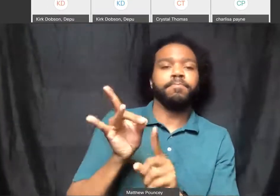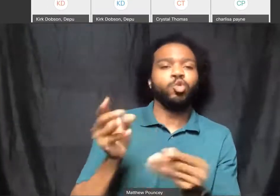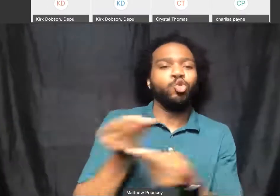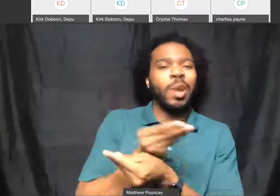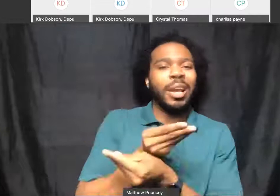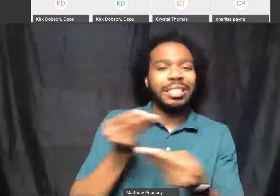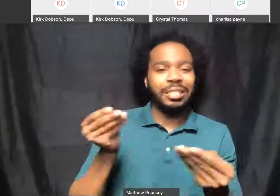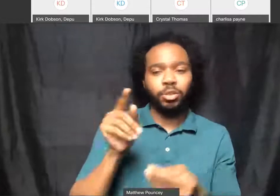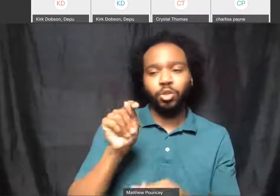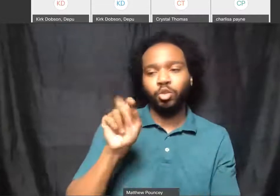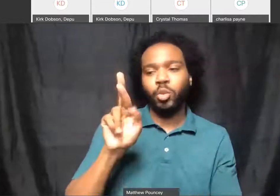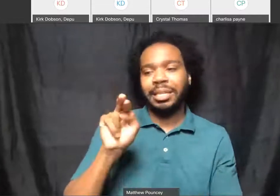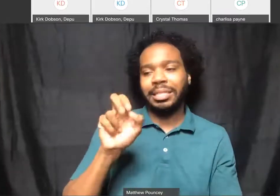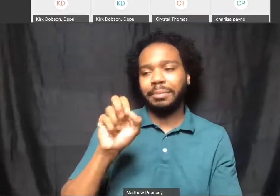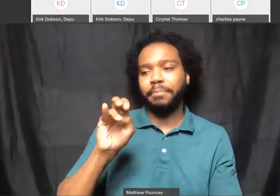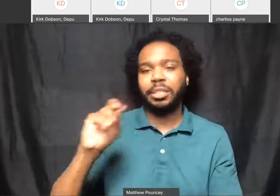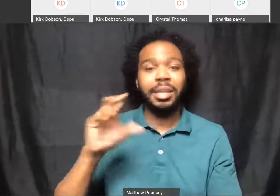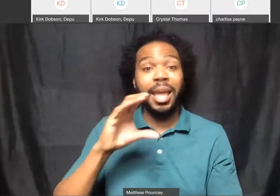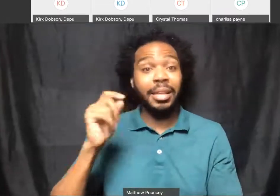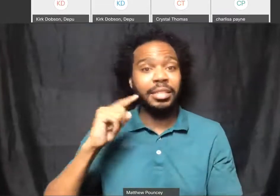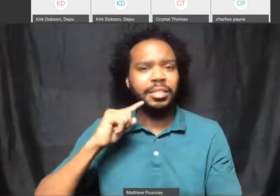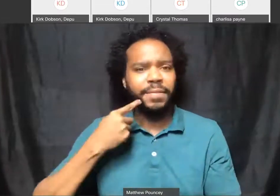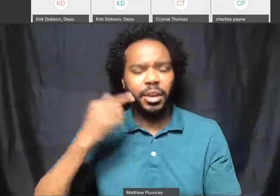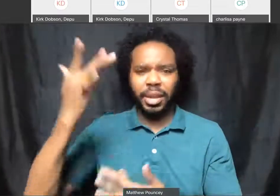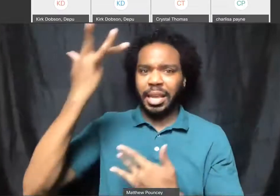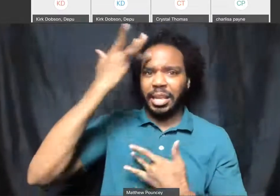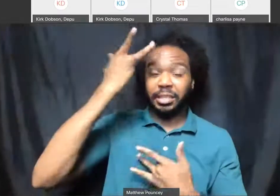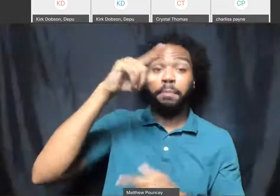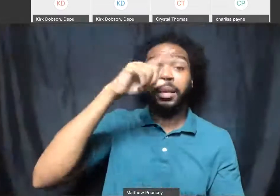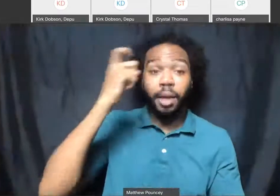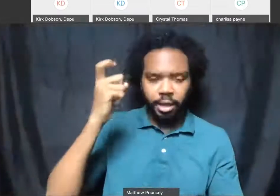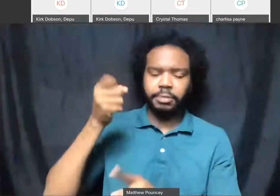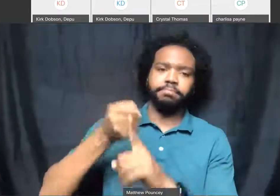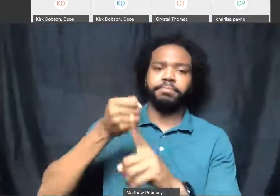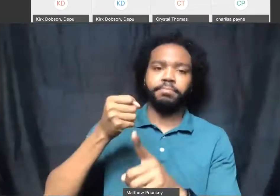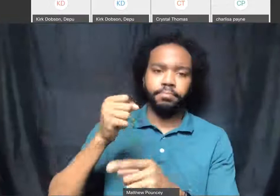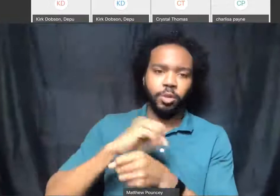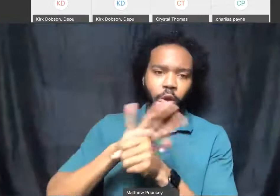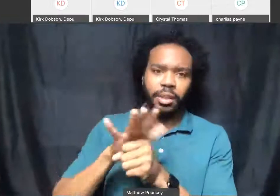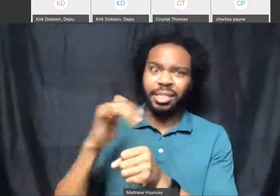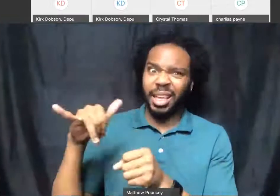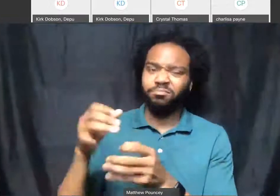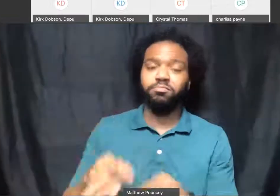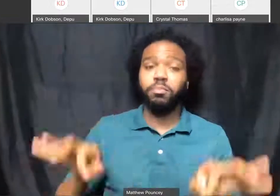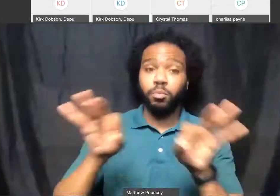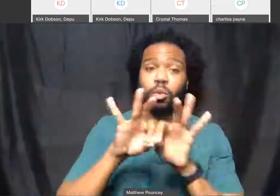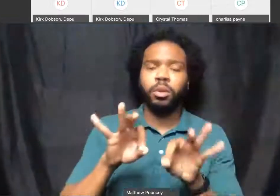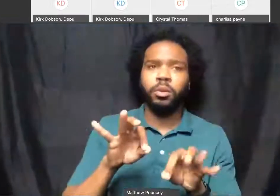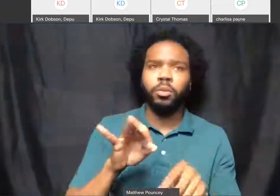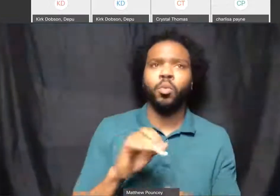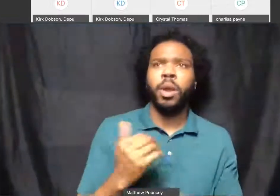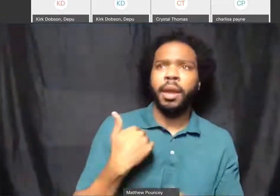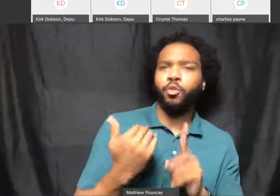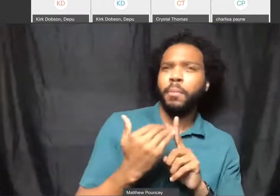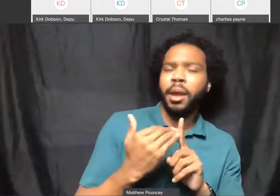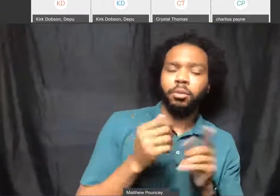severe illness from COVID-19. And what's very important, and it was a reminder as we were drafting this for phase